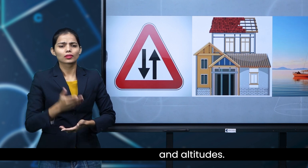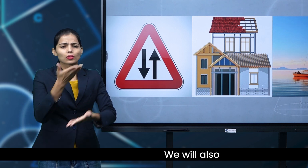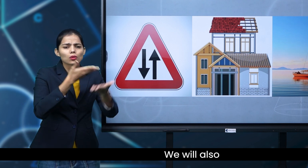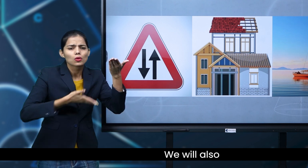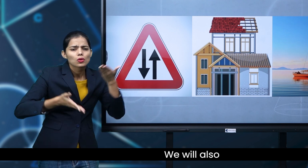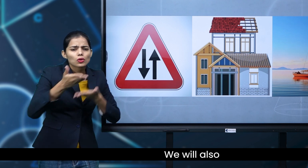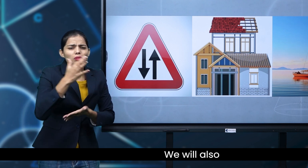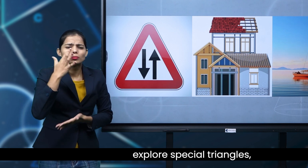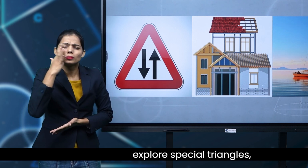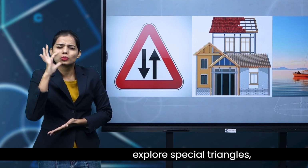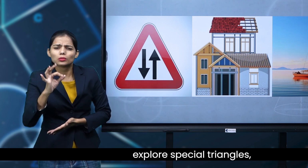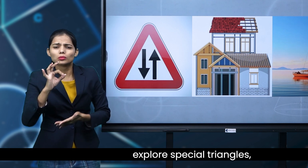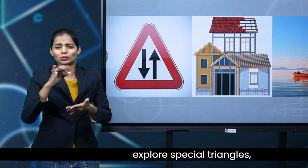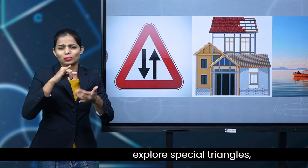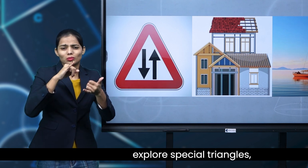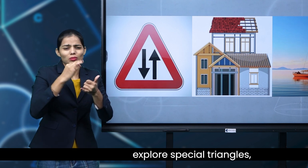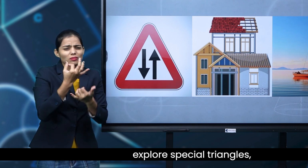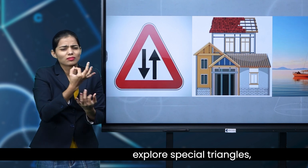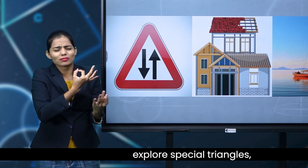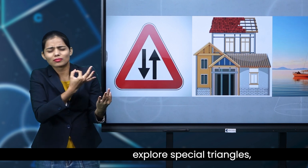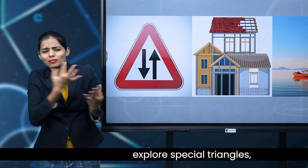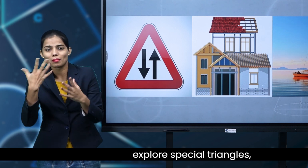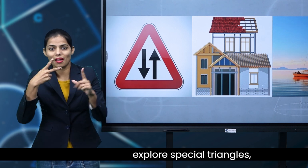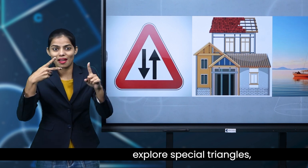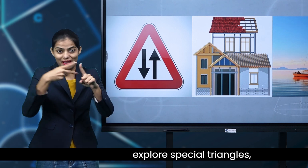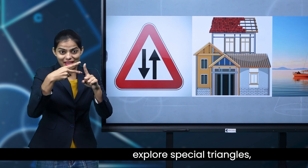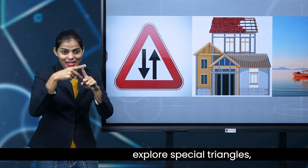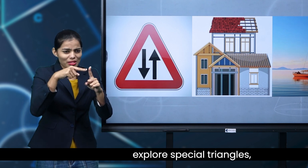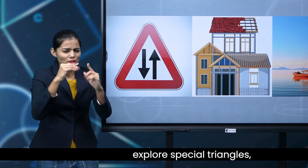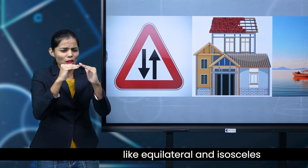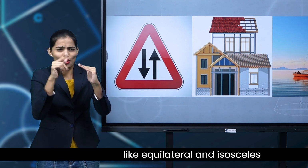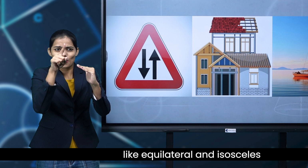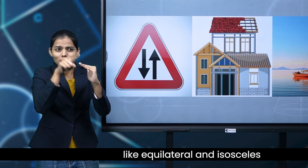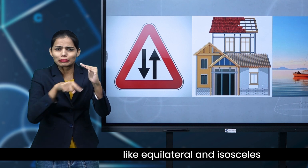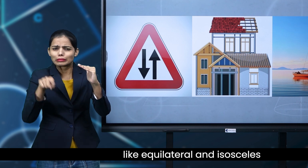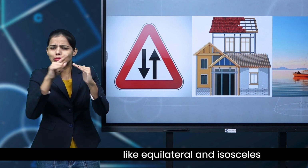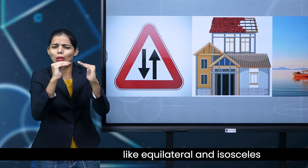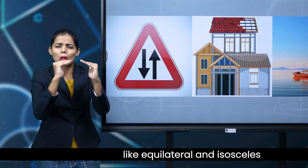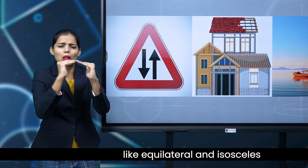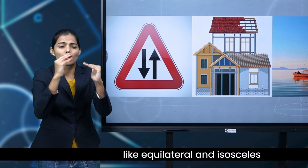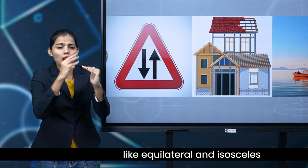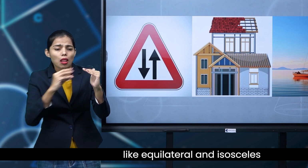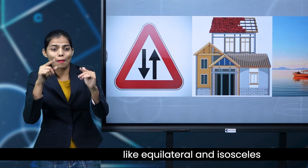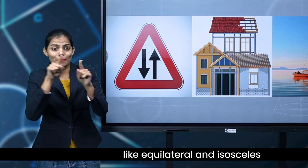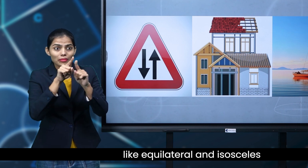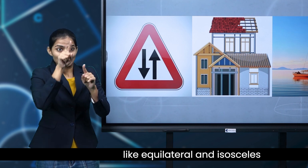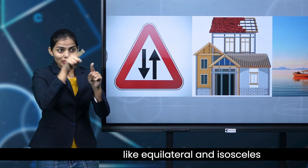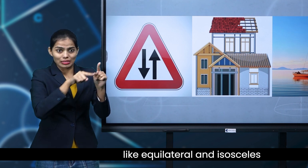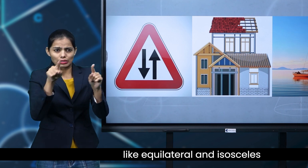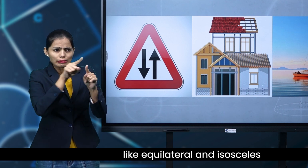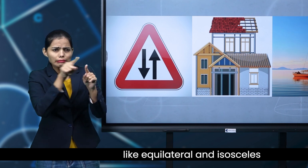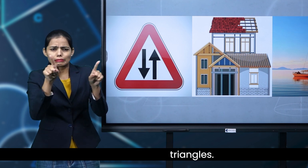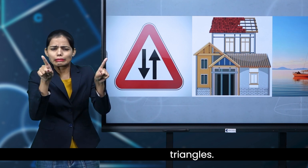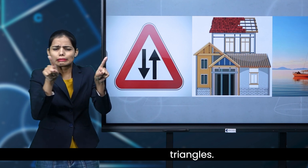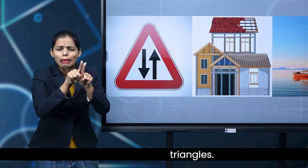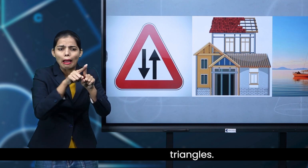We will also explore special triangles like equilateral and isosceles